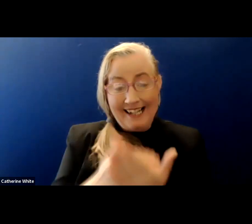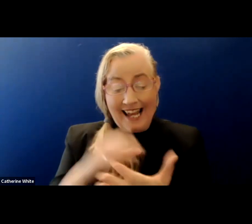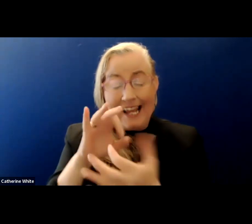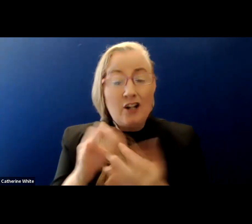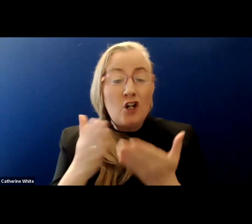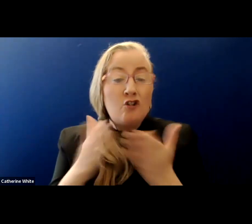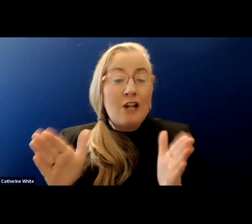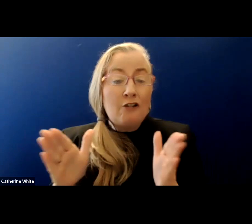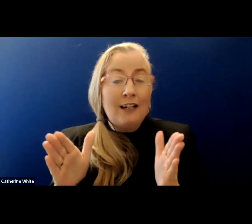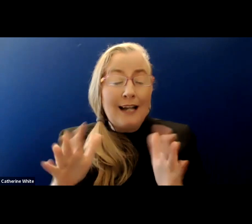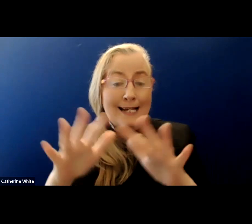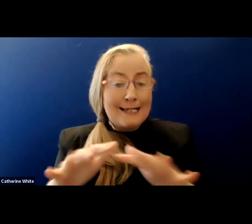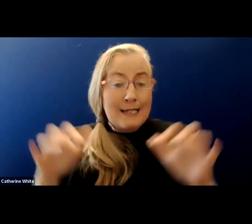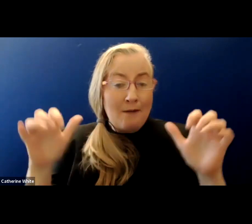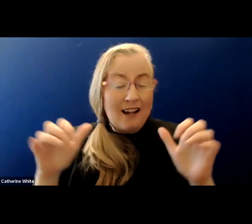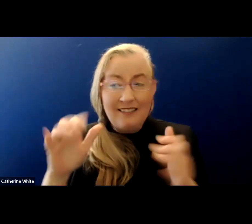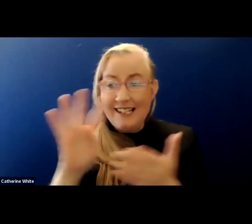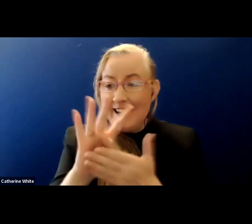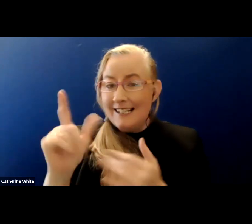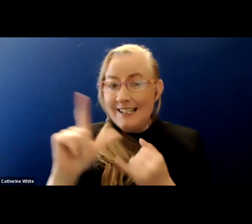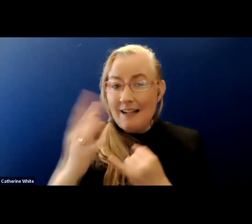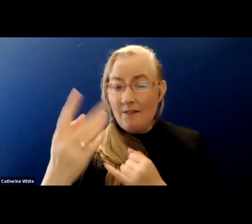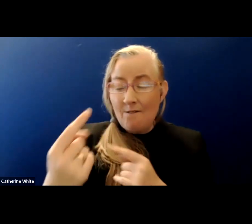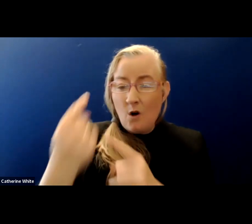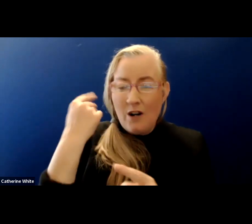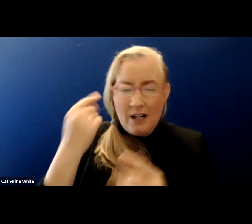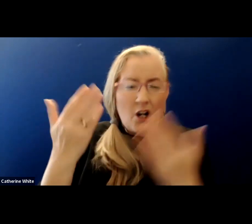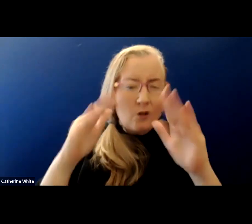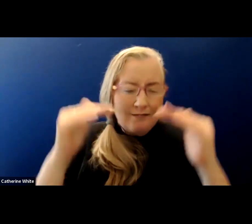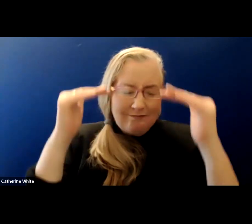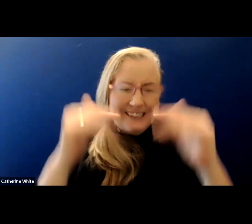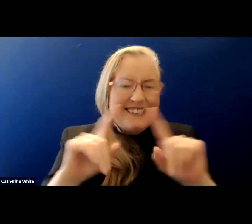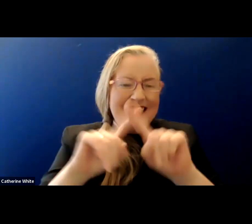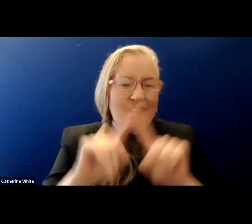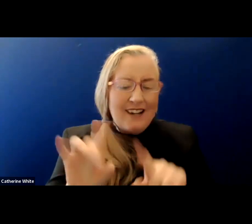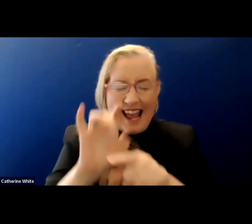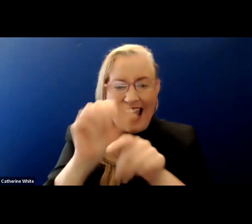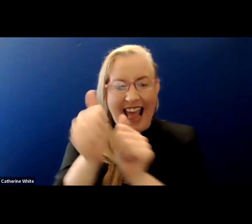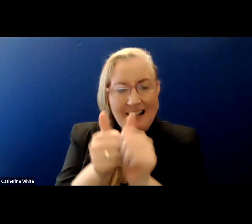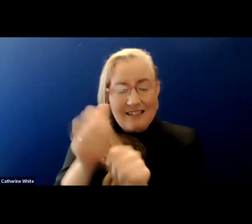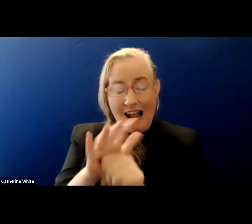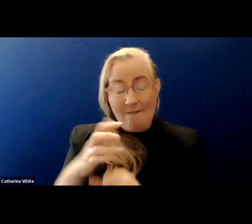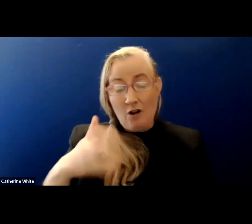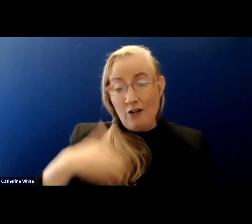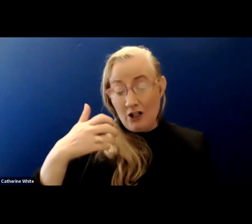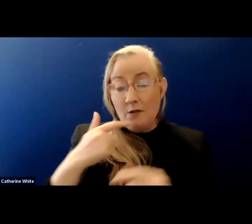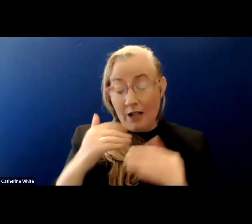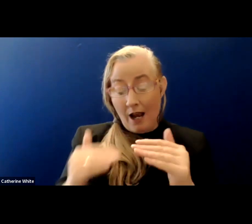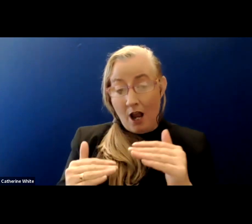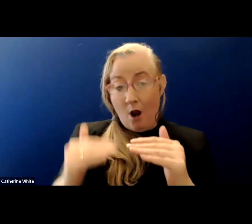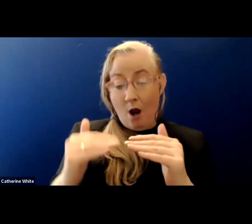Assembly resolution of 1974, setting out all the various acts of aggression, but it increased the threshold further